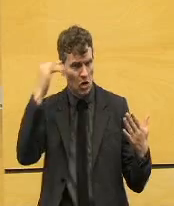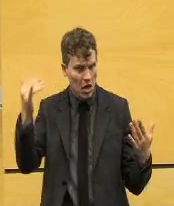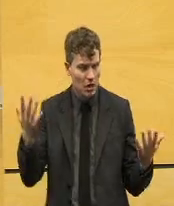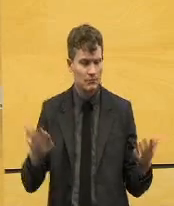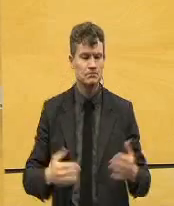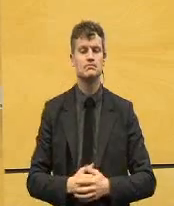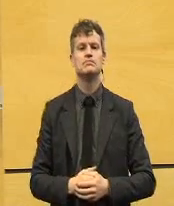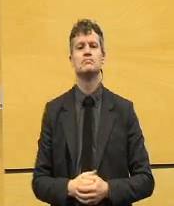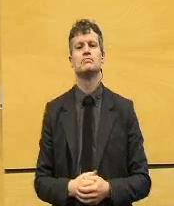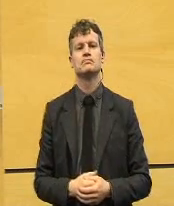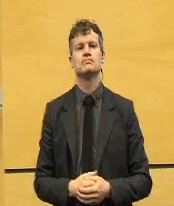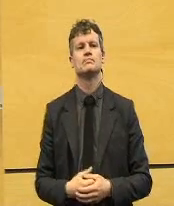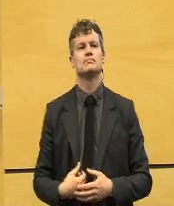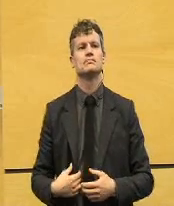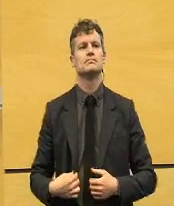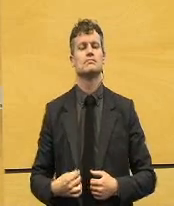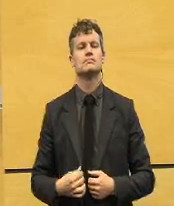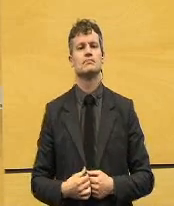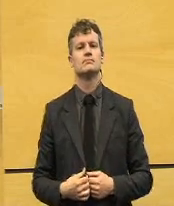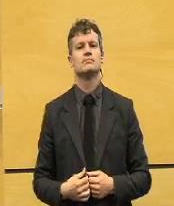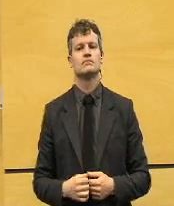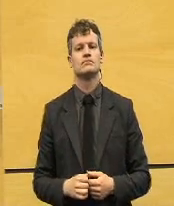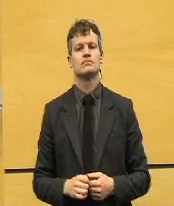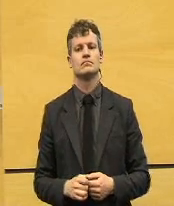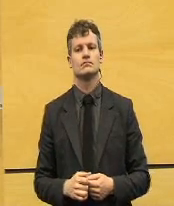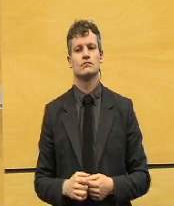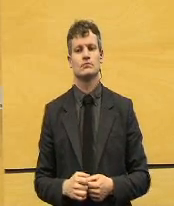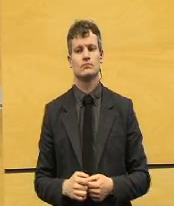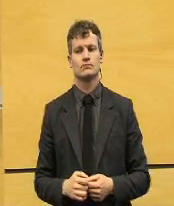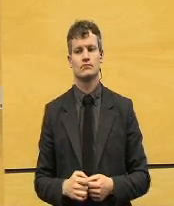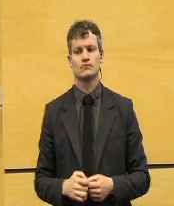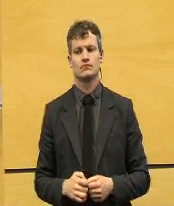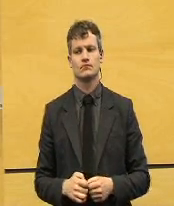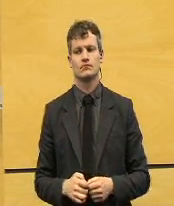that representing by the WHO,